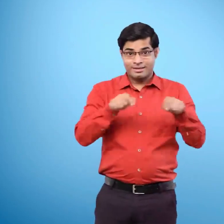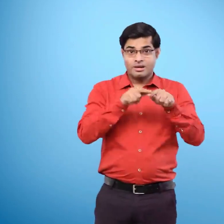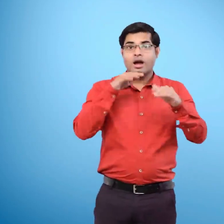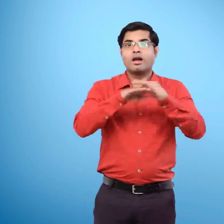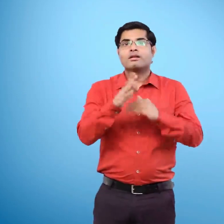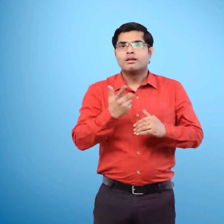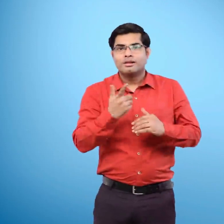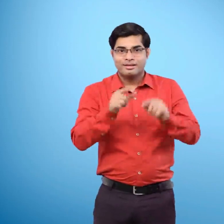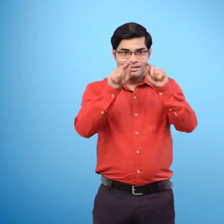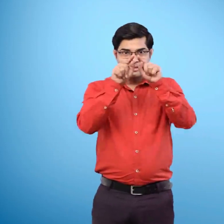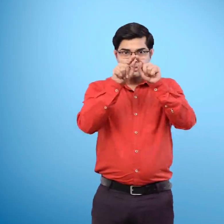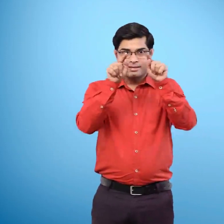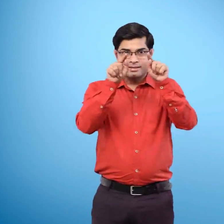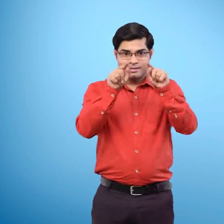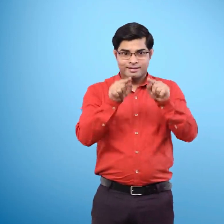Box 1.